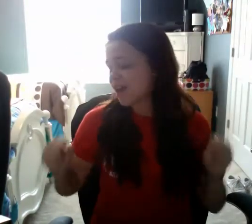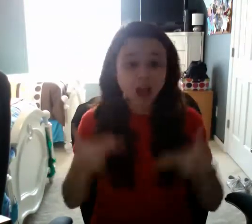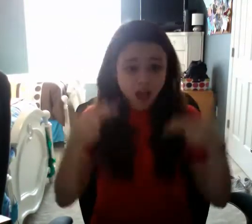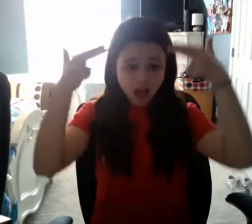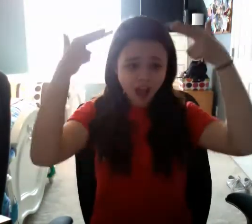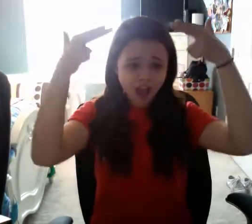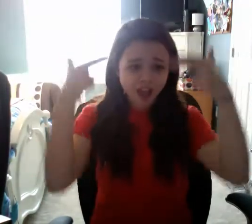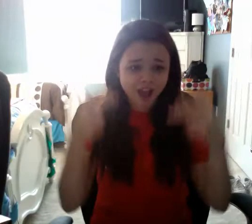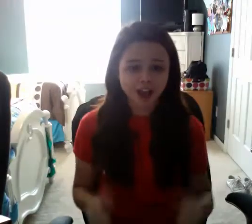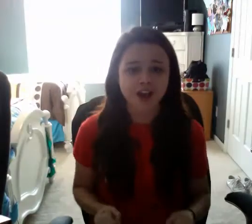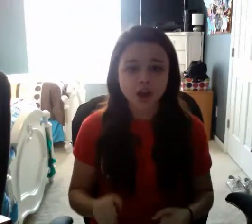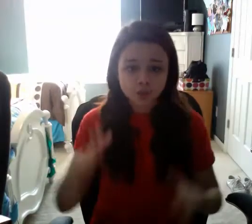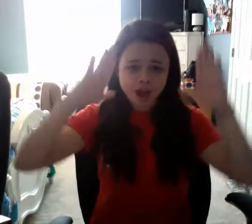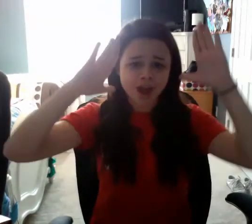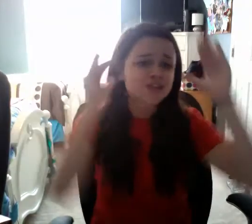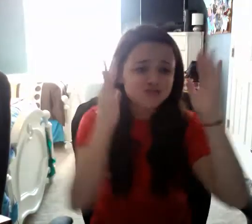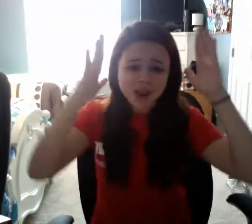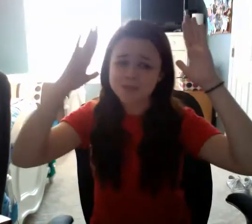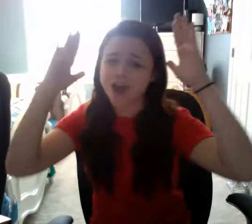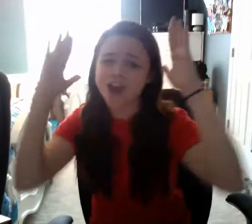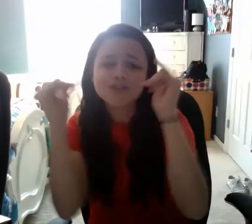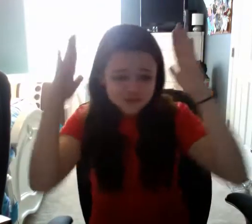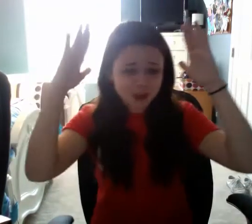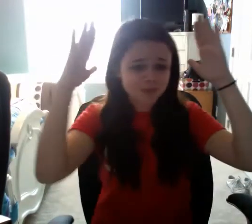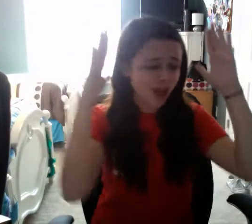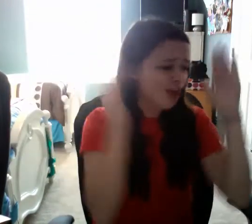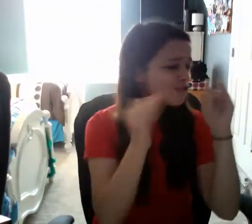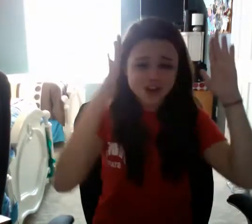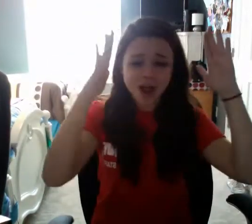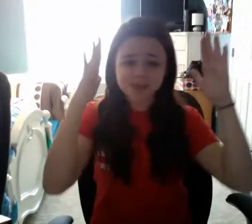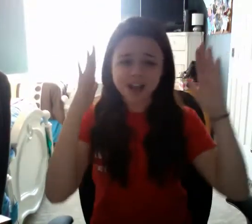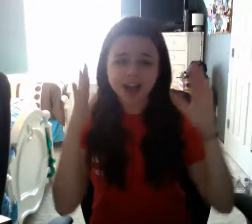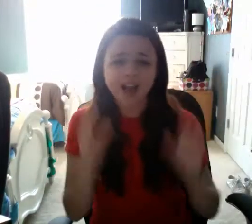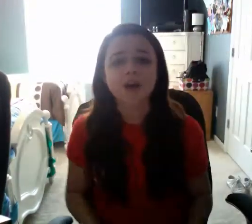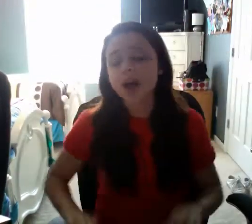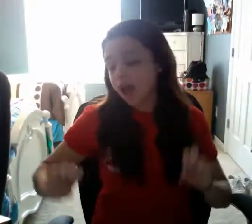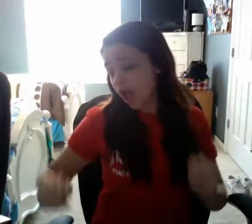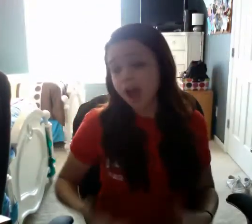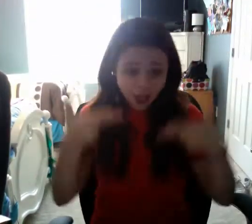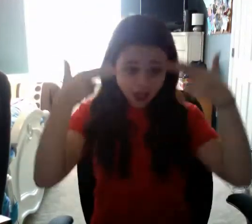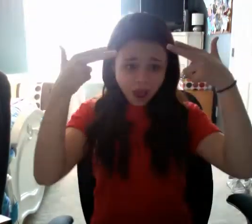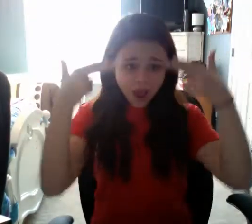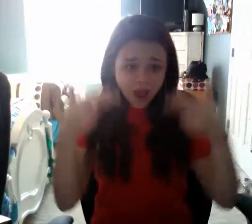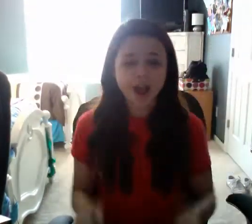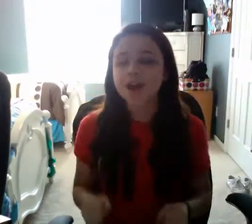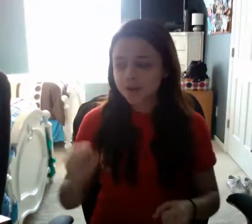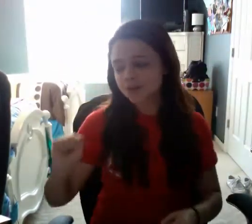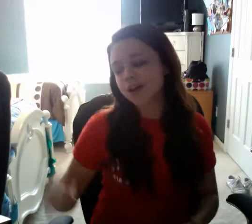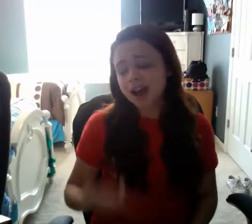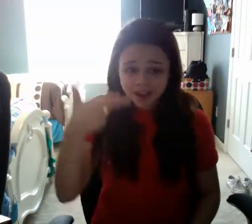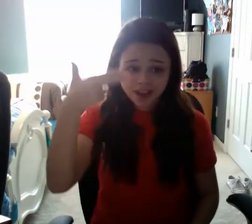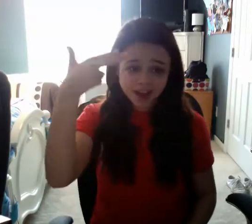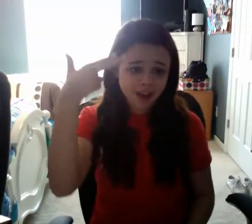oh, trouble, trouble, trouble Oh, oh,